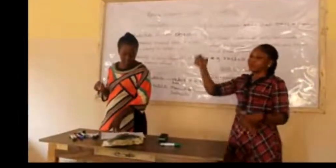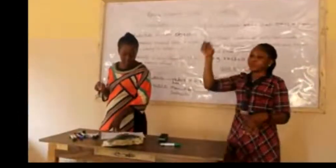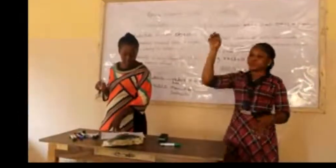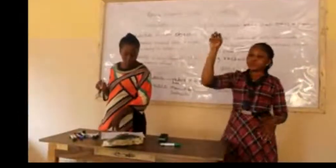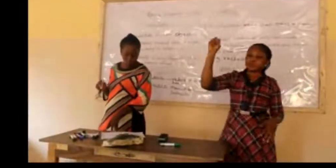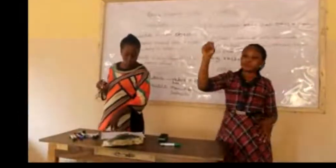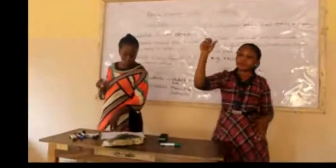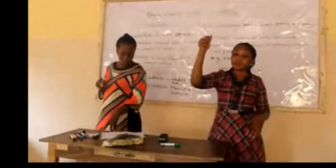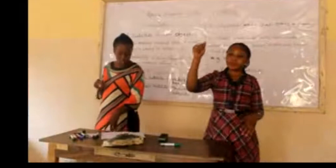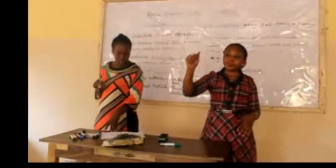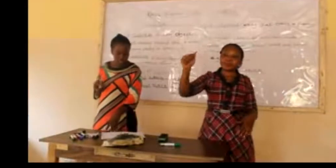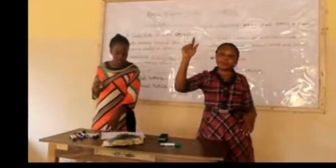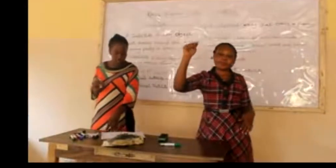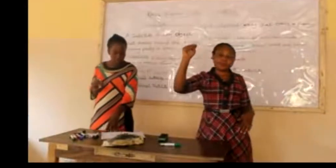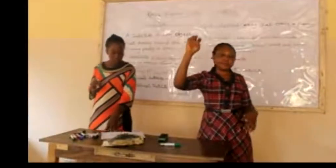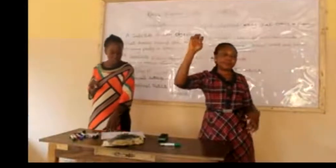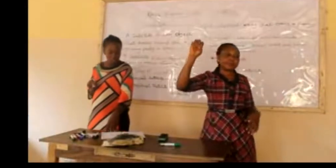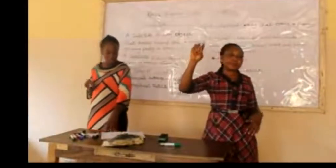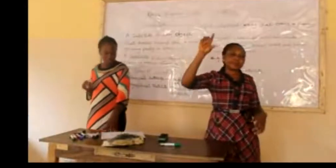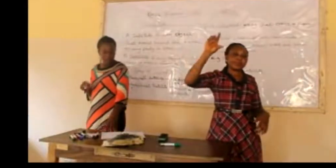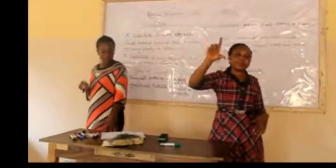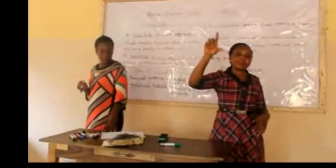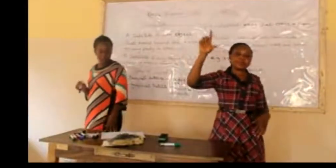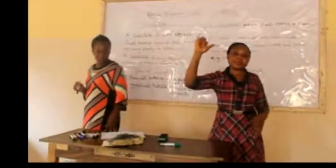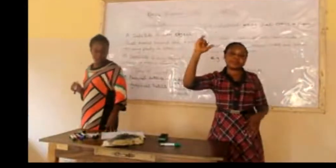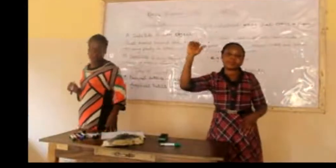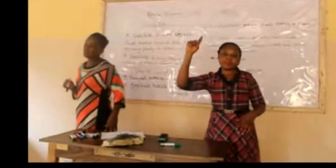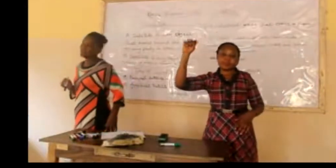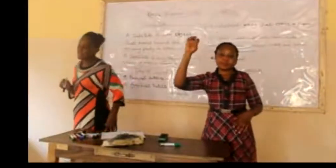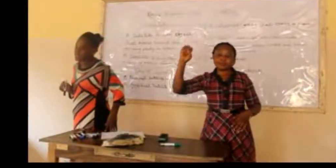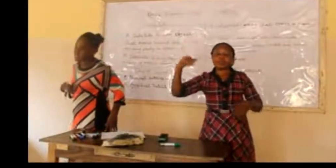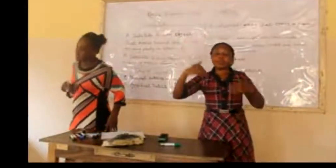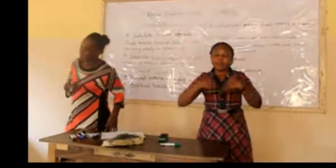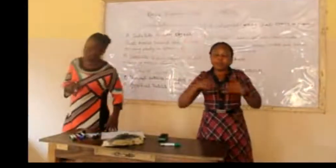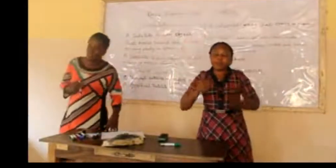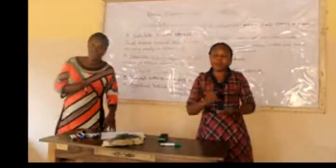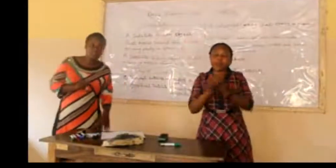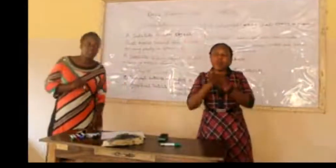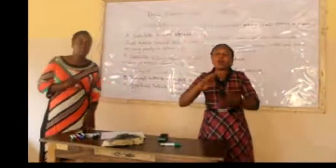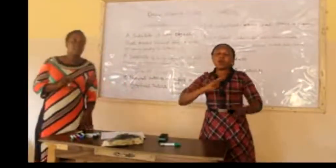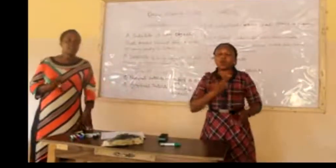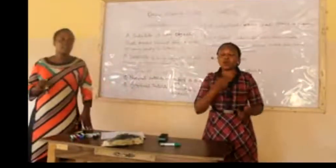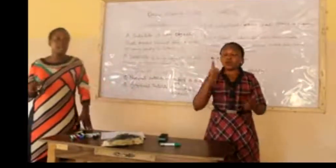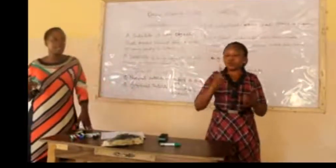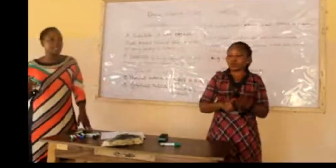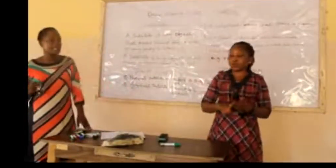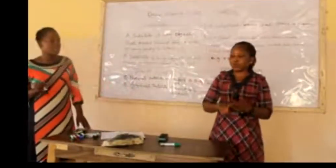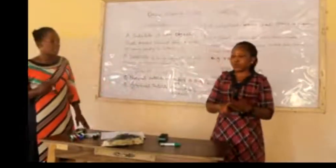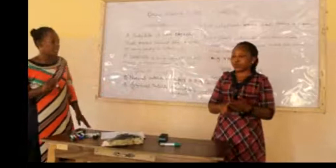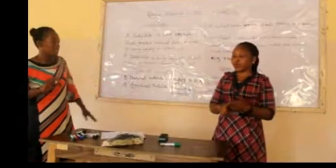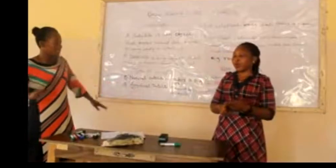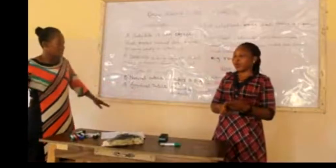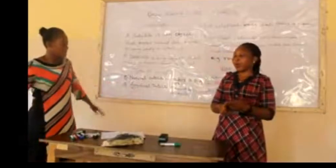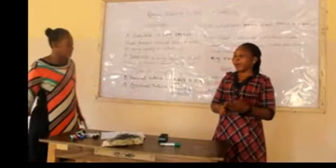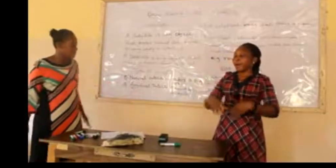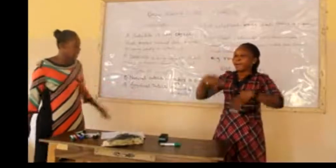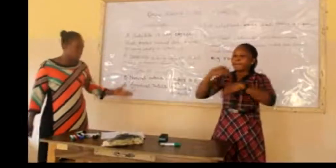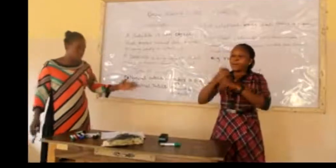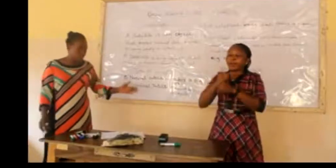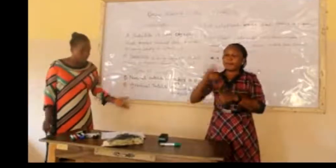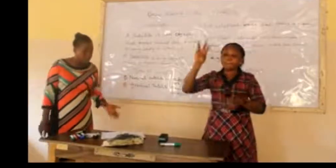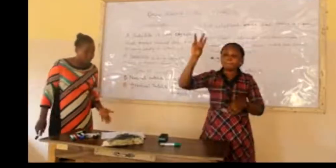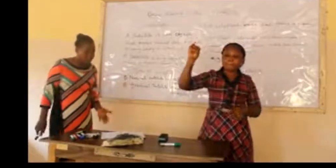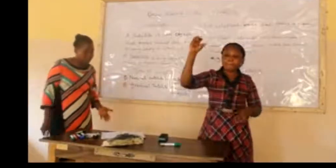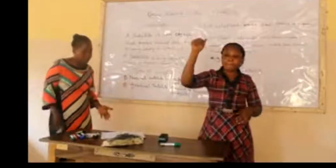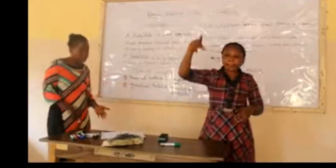menace, potholes on the main roads, topography, boundaries, etc. Like, let me explain